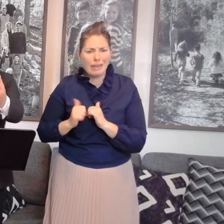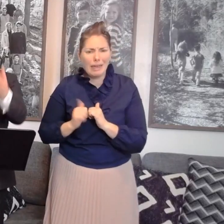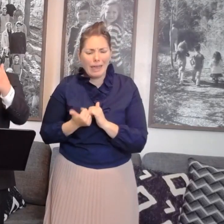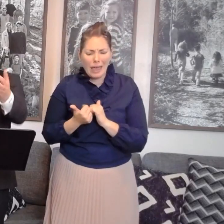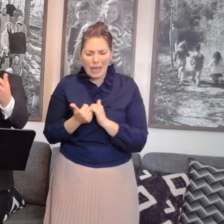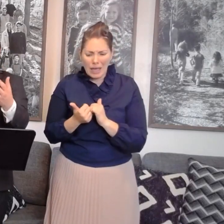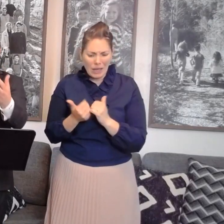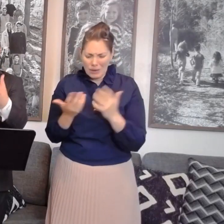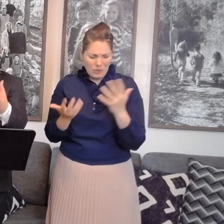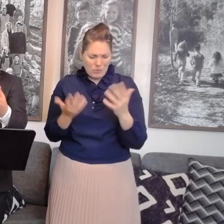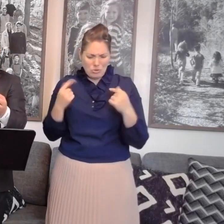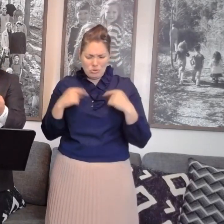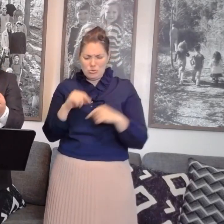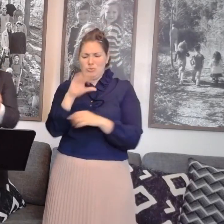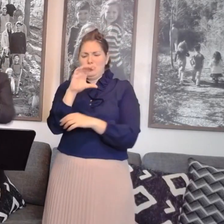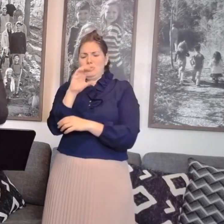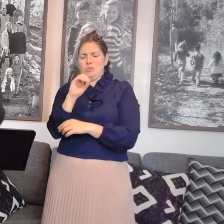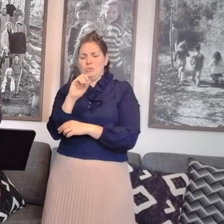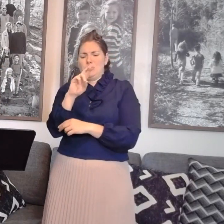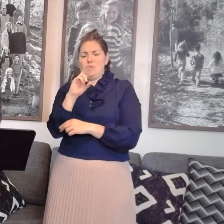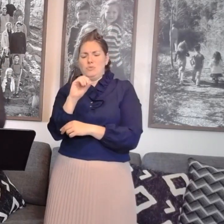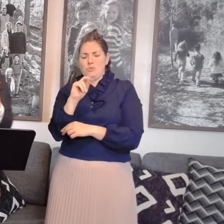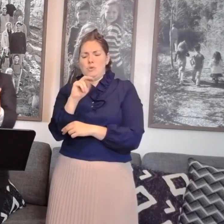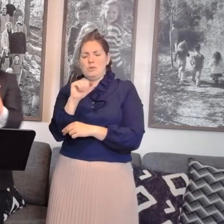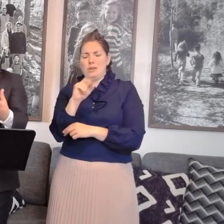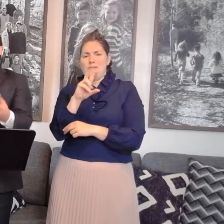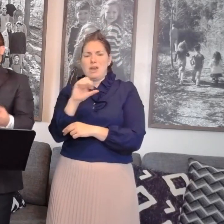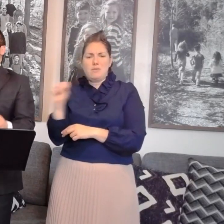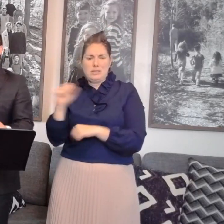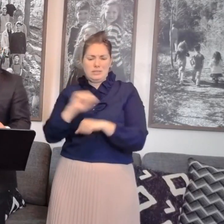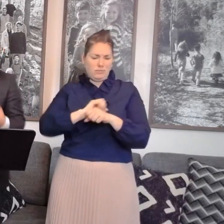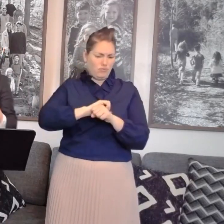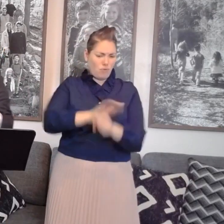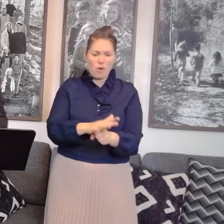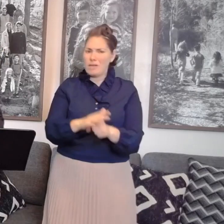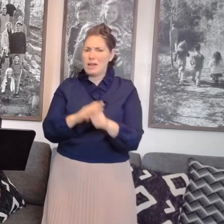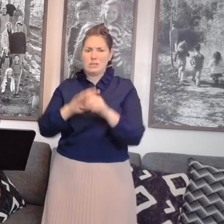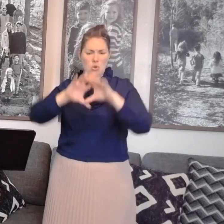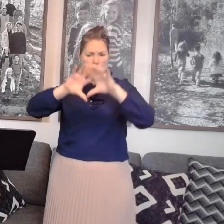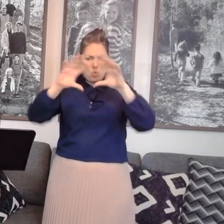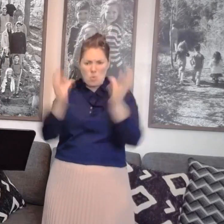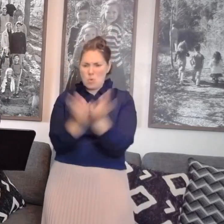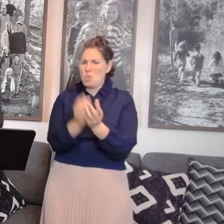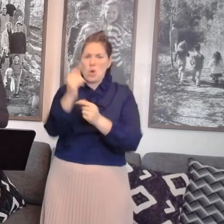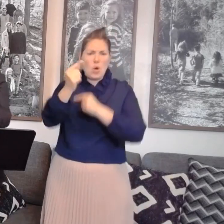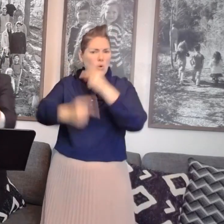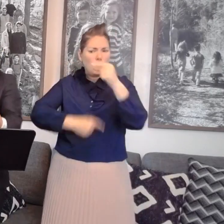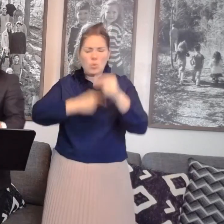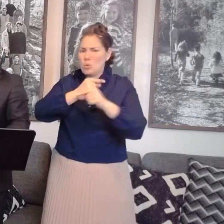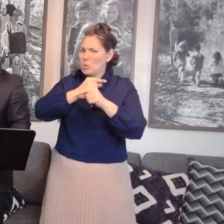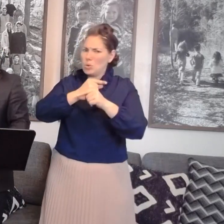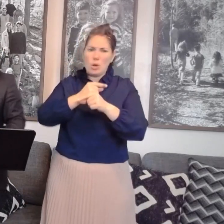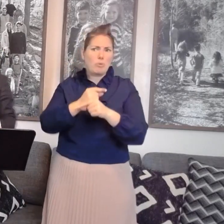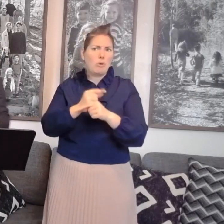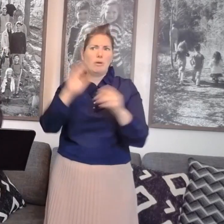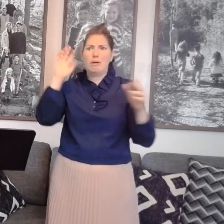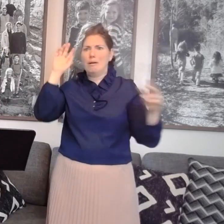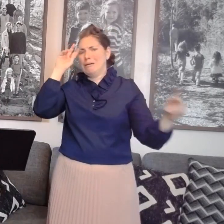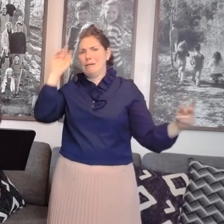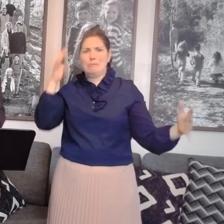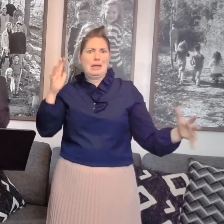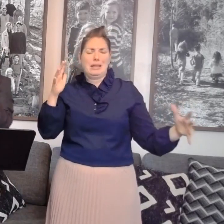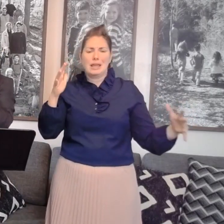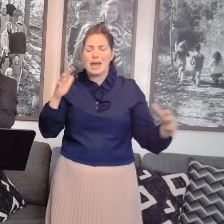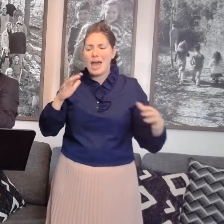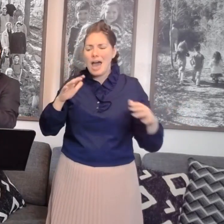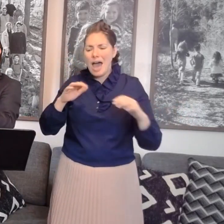this coronavirus global pandemic, how at home alone, how can